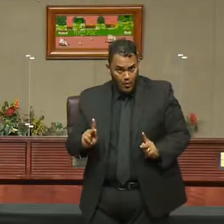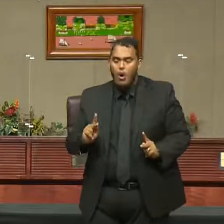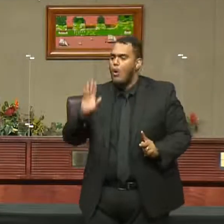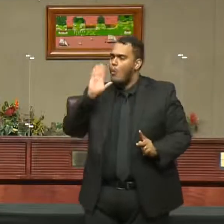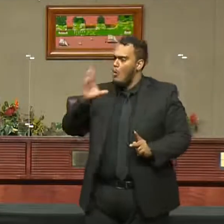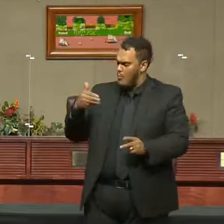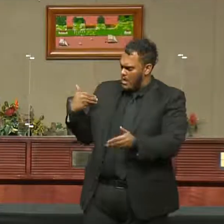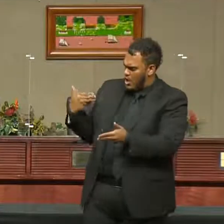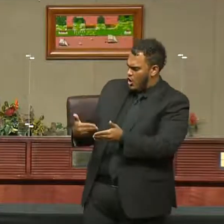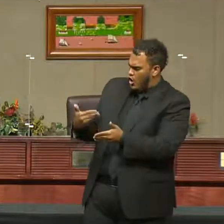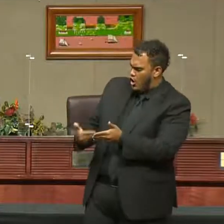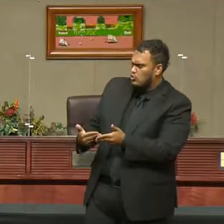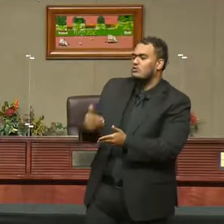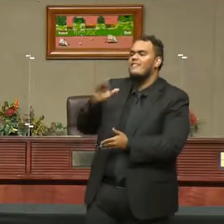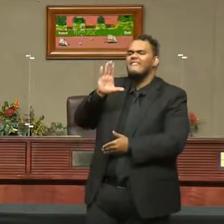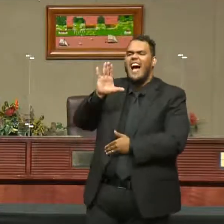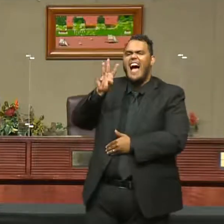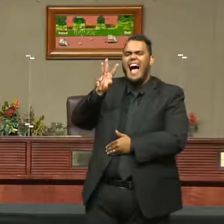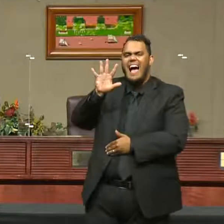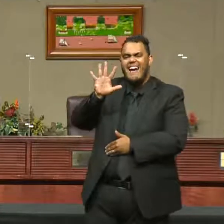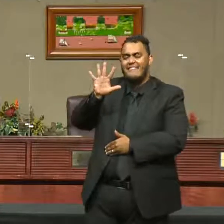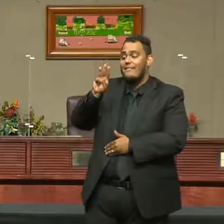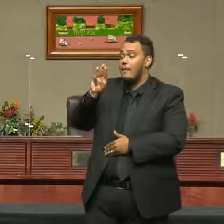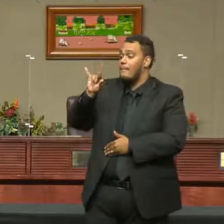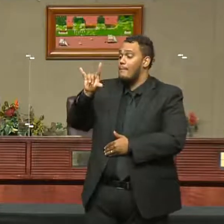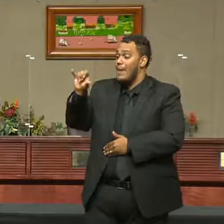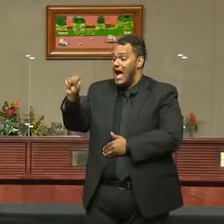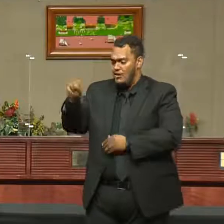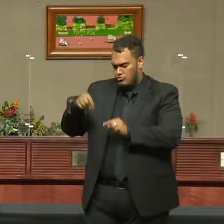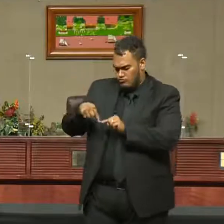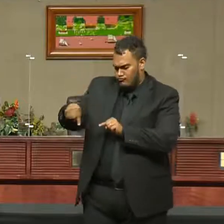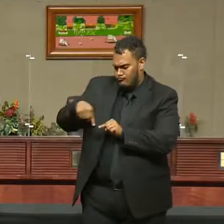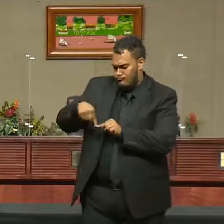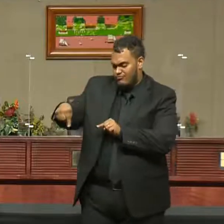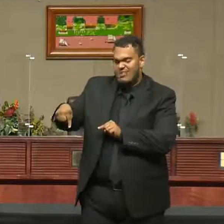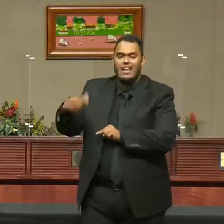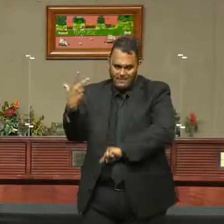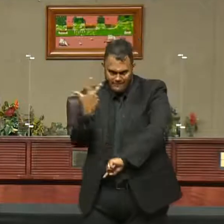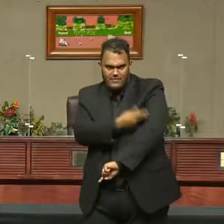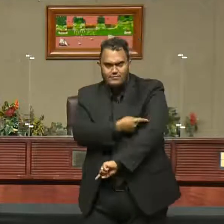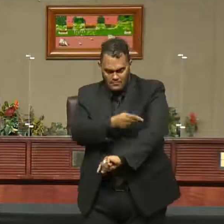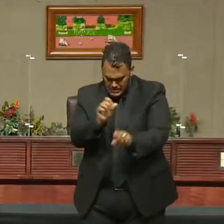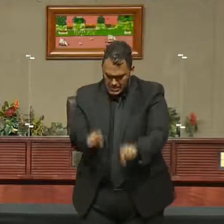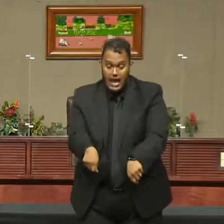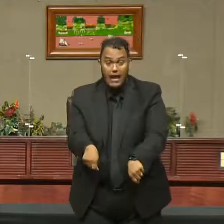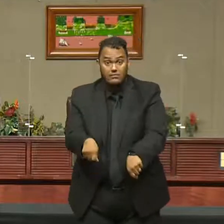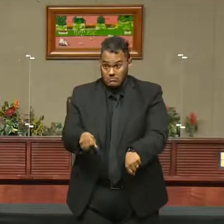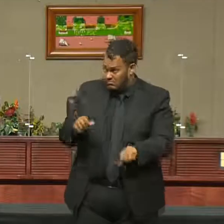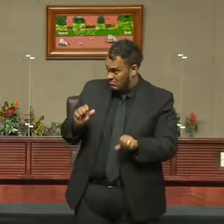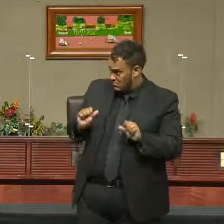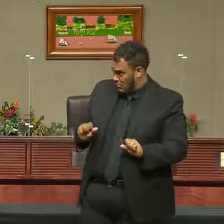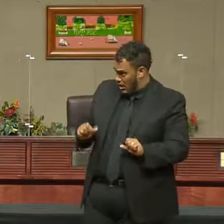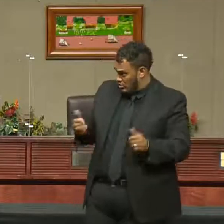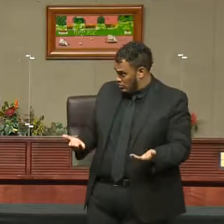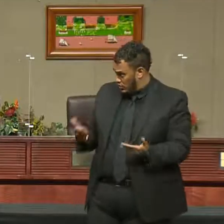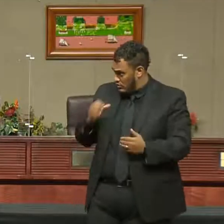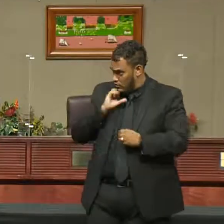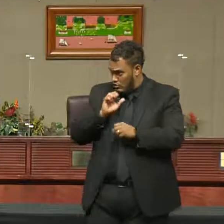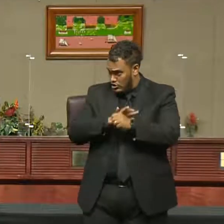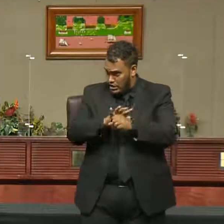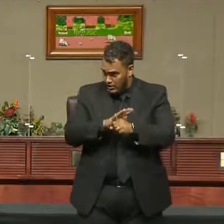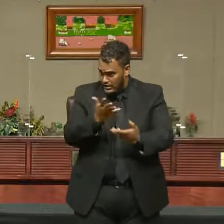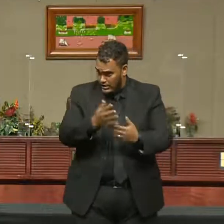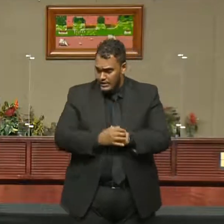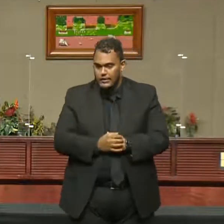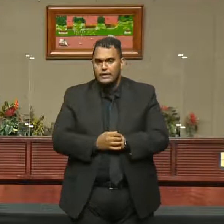reaching that goal? Well, the 5 miles is always, there's someone, it's always a